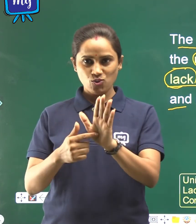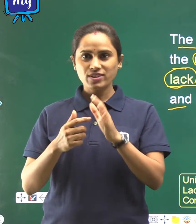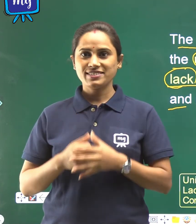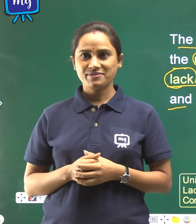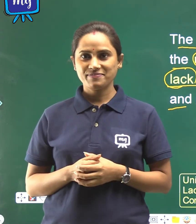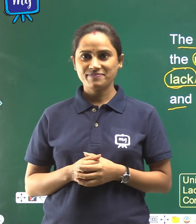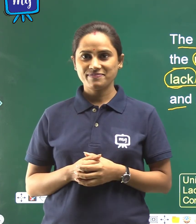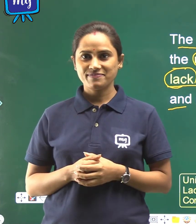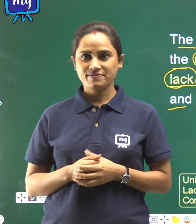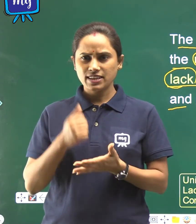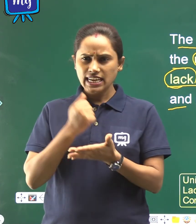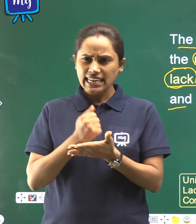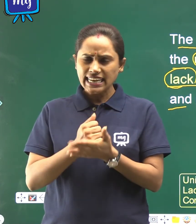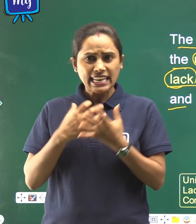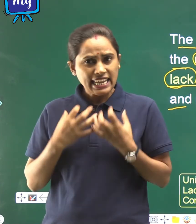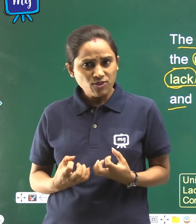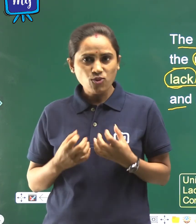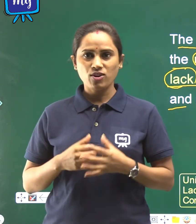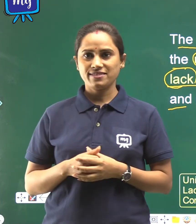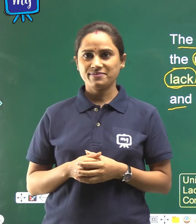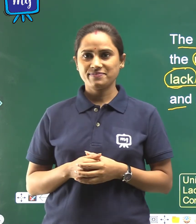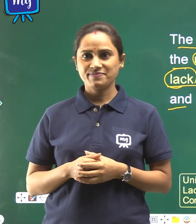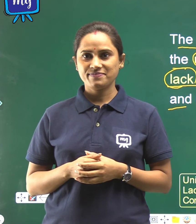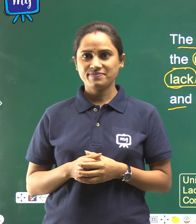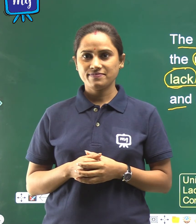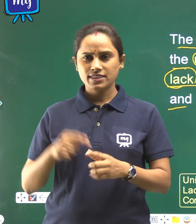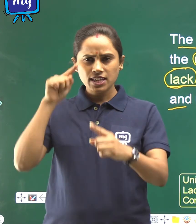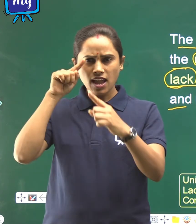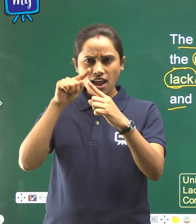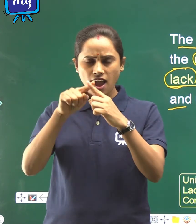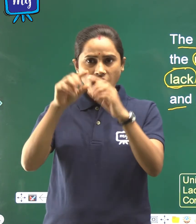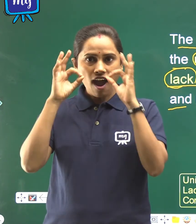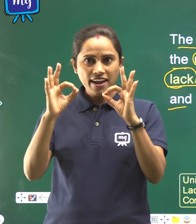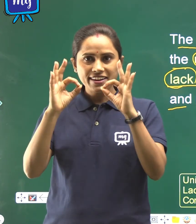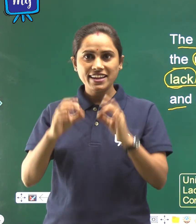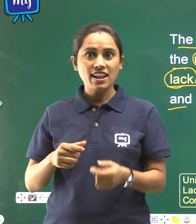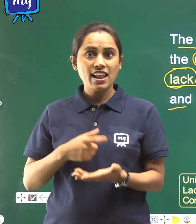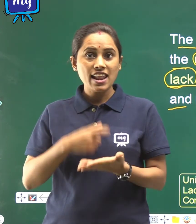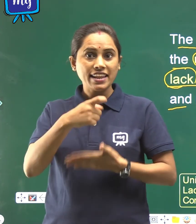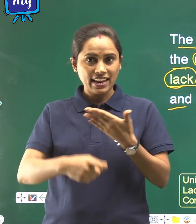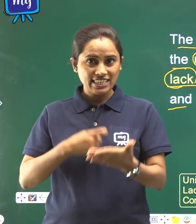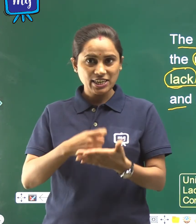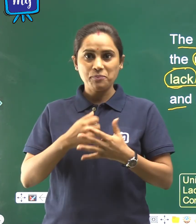shows need for ideal relationship